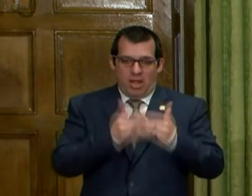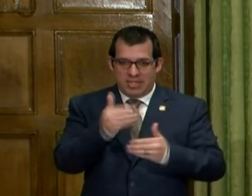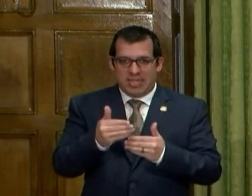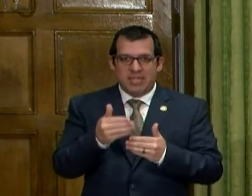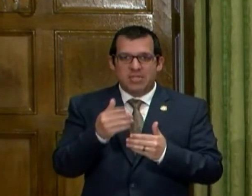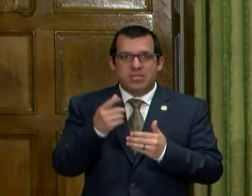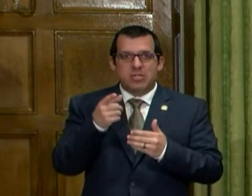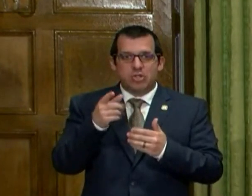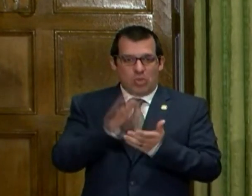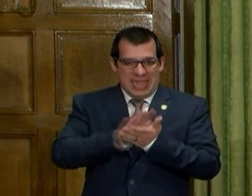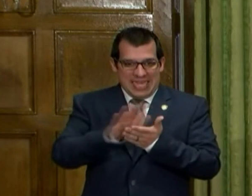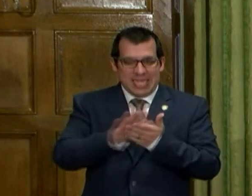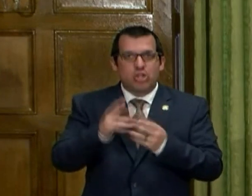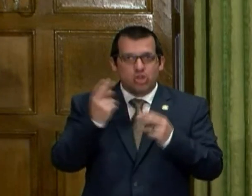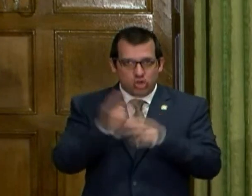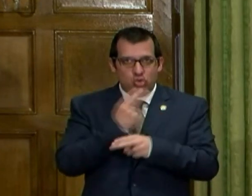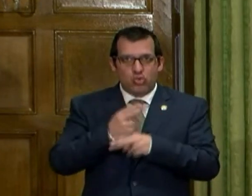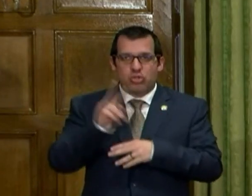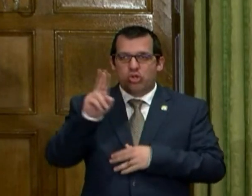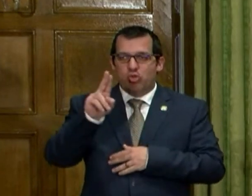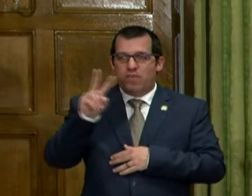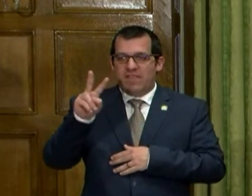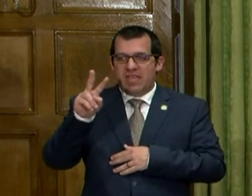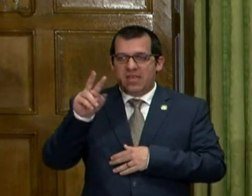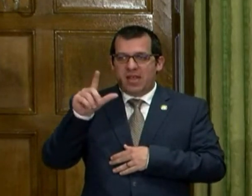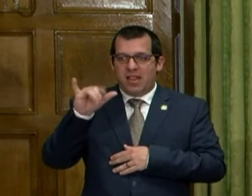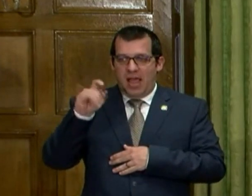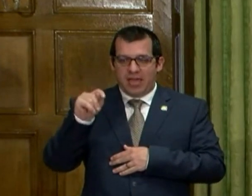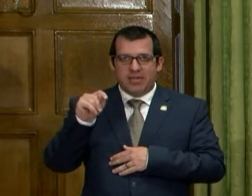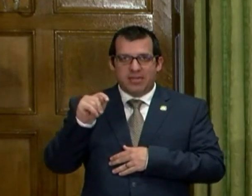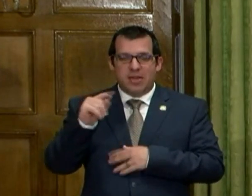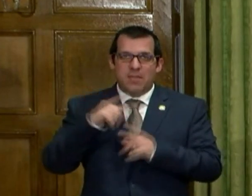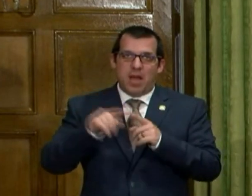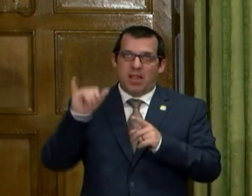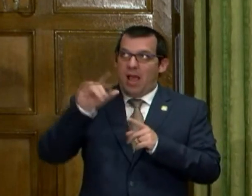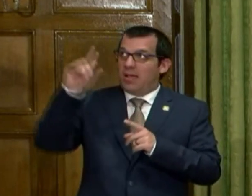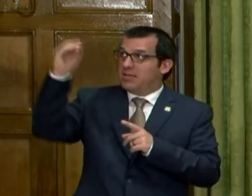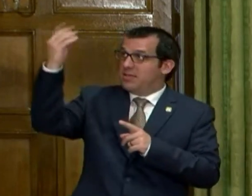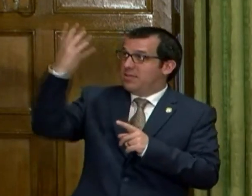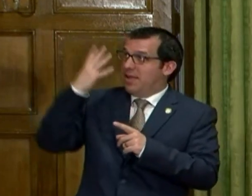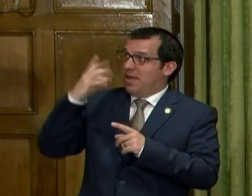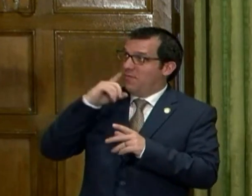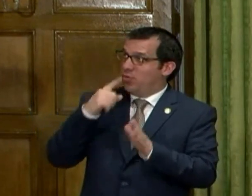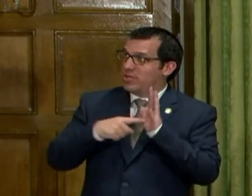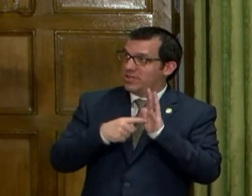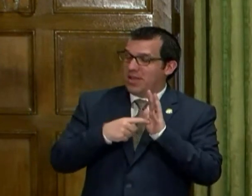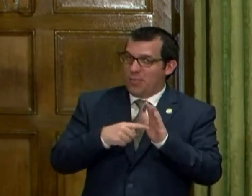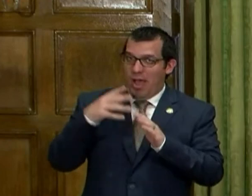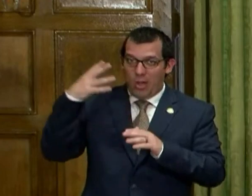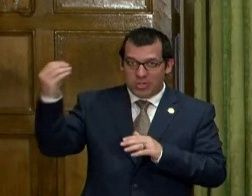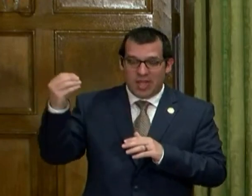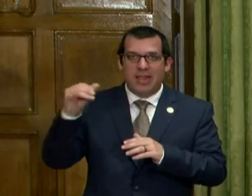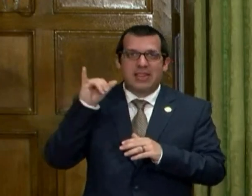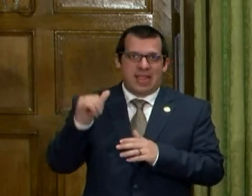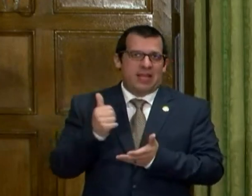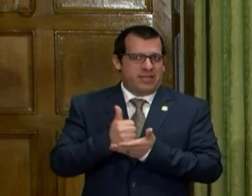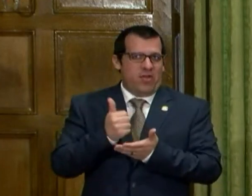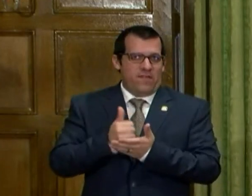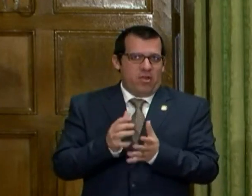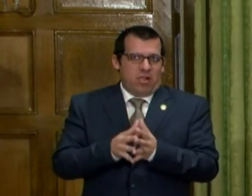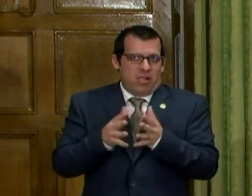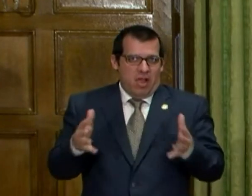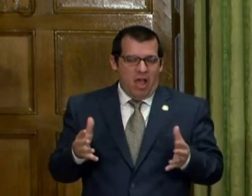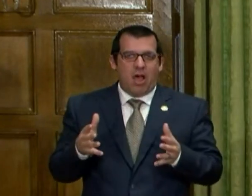actually use ultraviolet light sources. But ultraviolet light from the sun, like you get outside, is also very